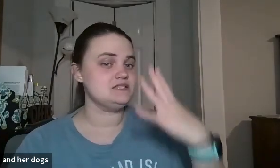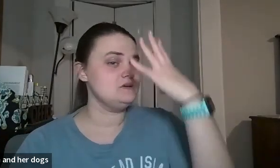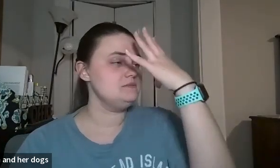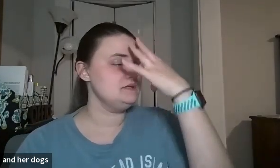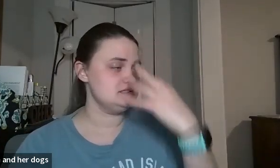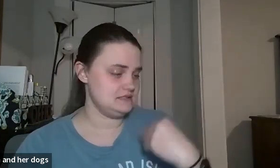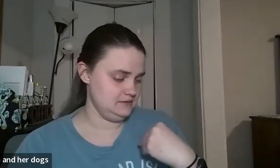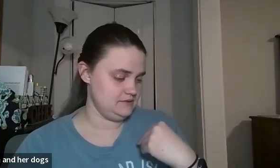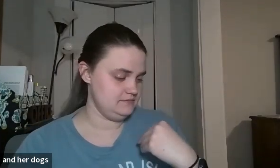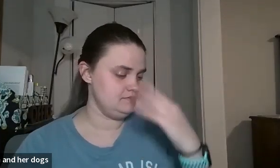going to be sleep.